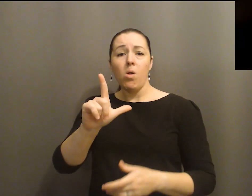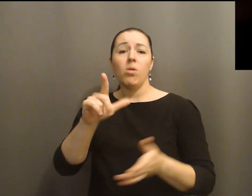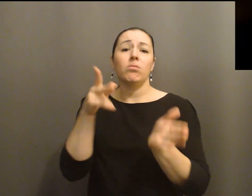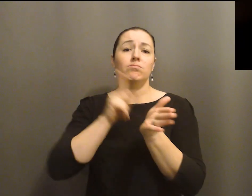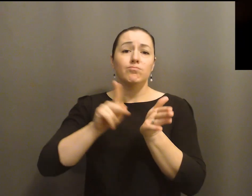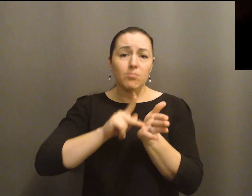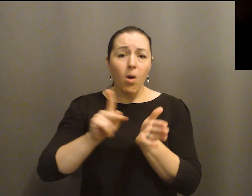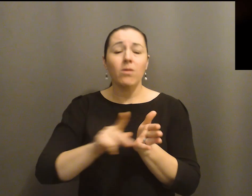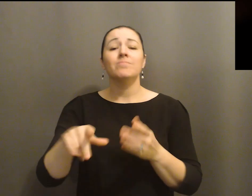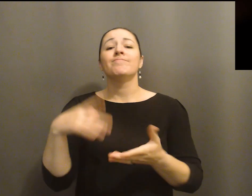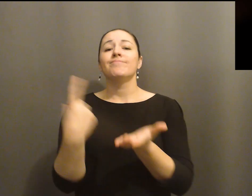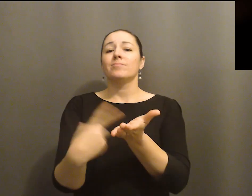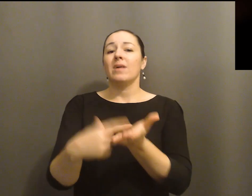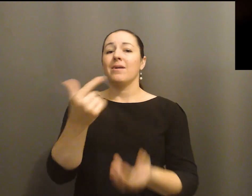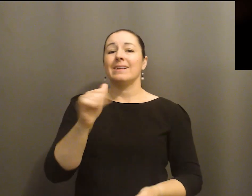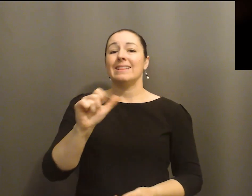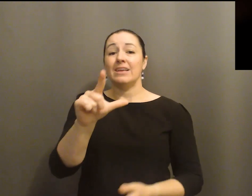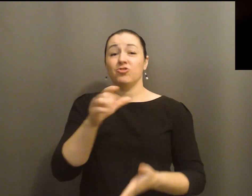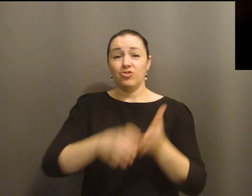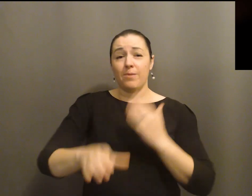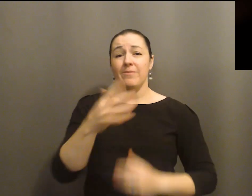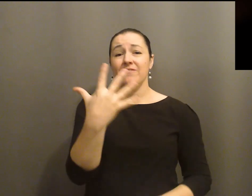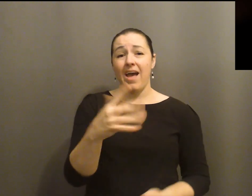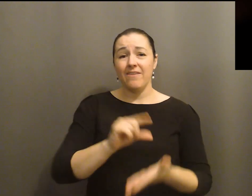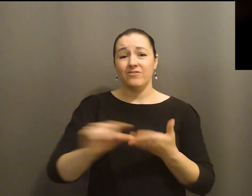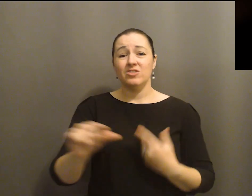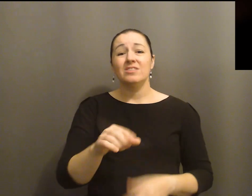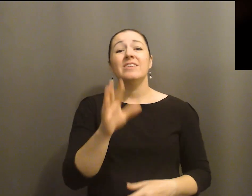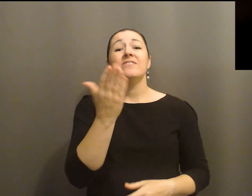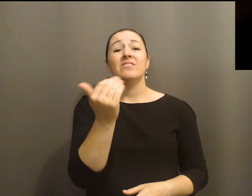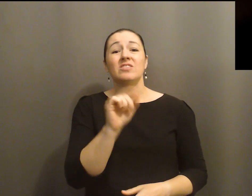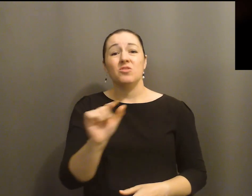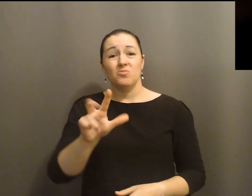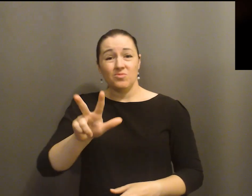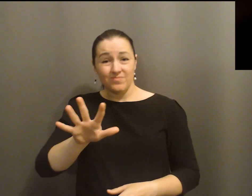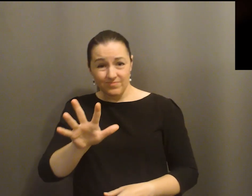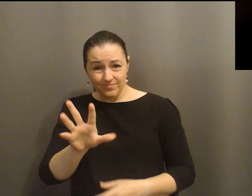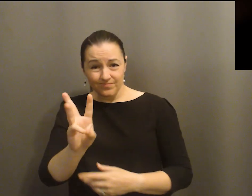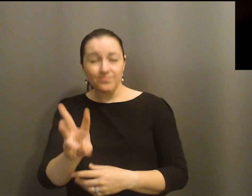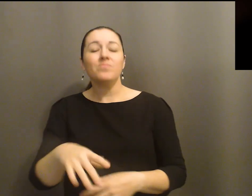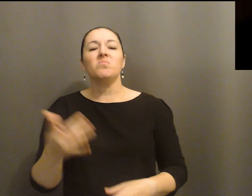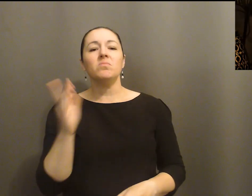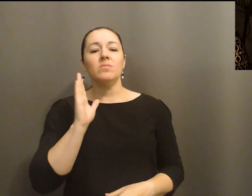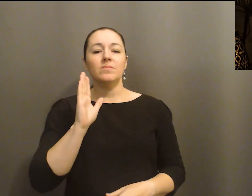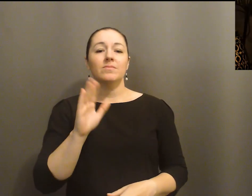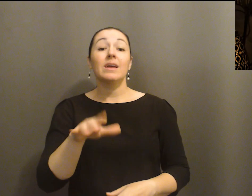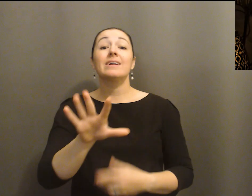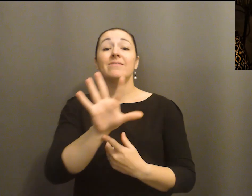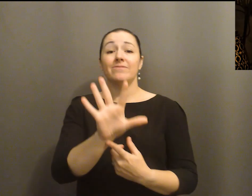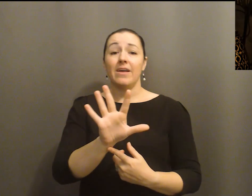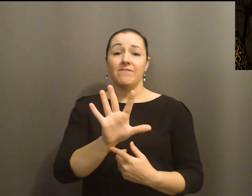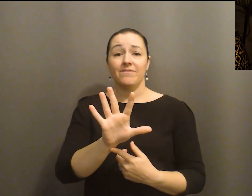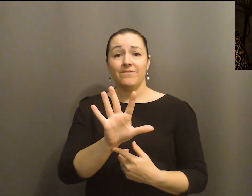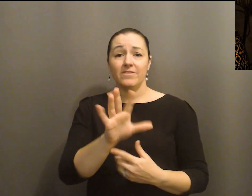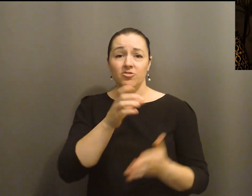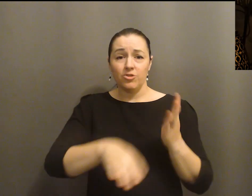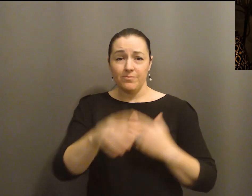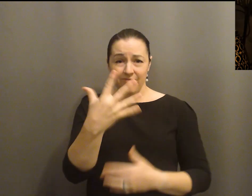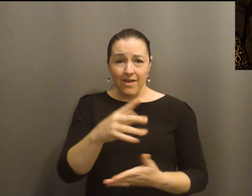verses 16-26 And we're going to anchor here for this entire message today Galatians 5,